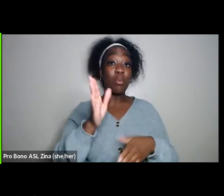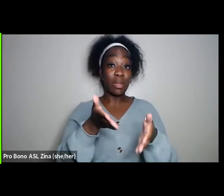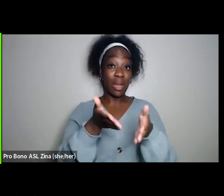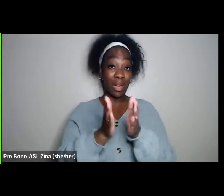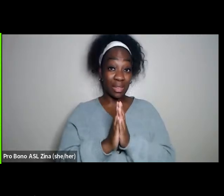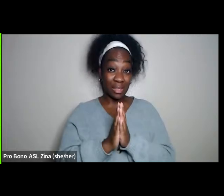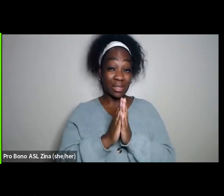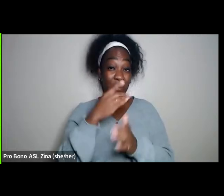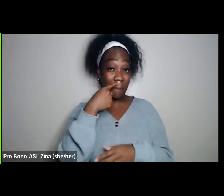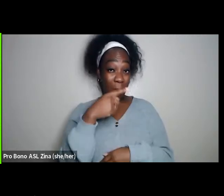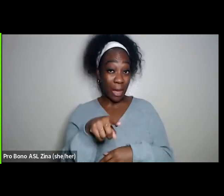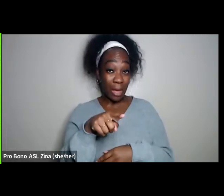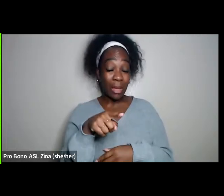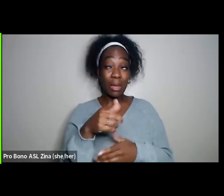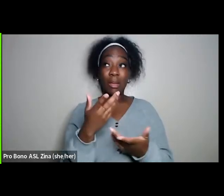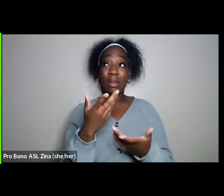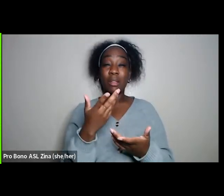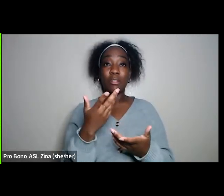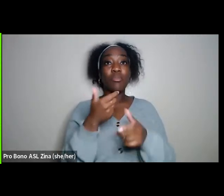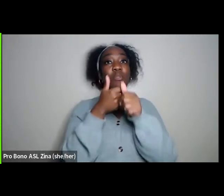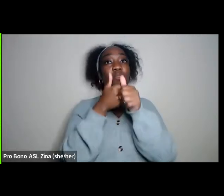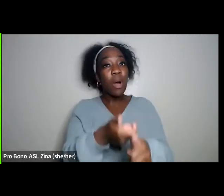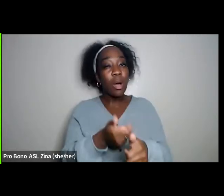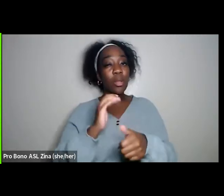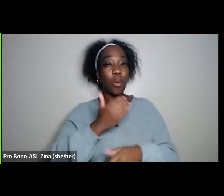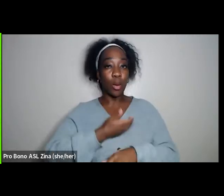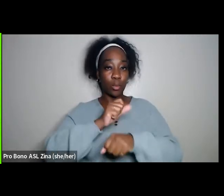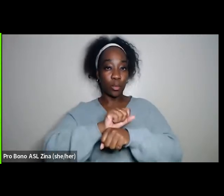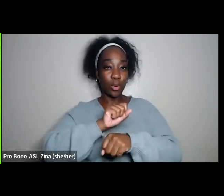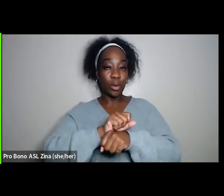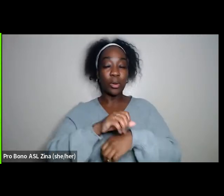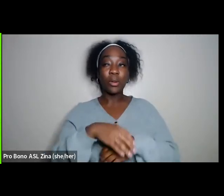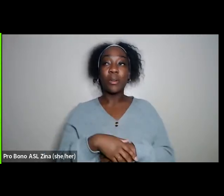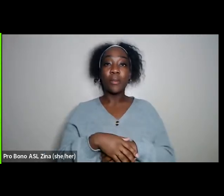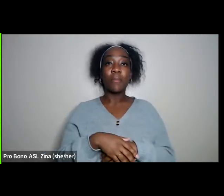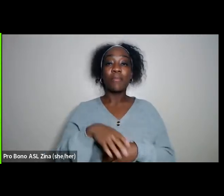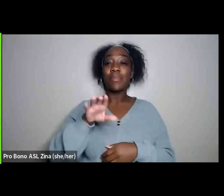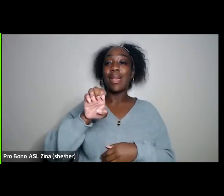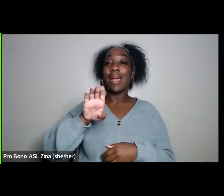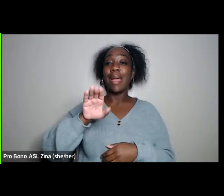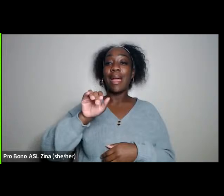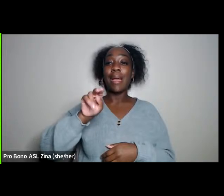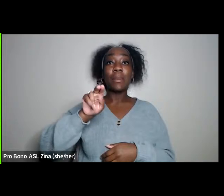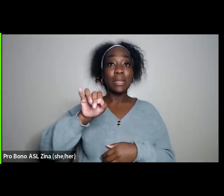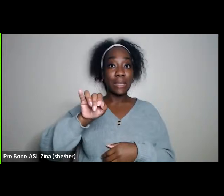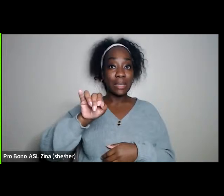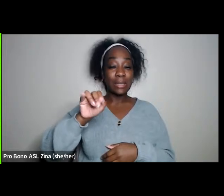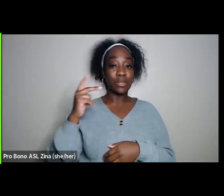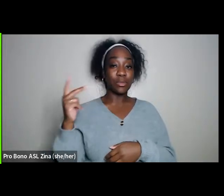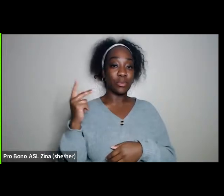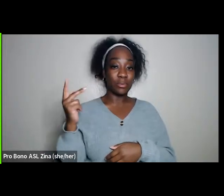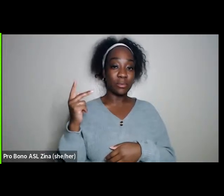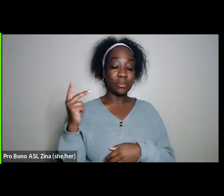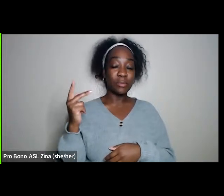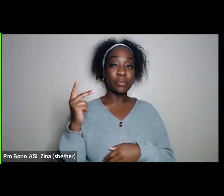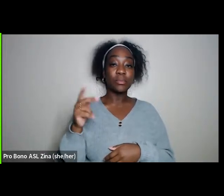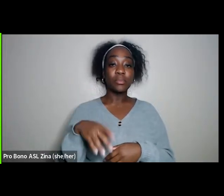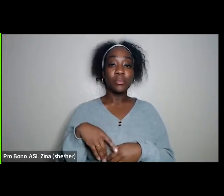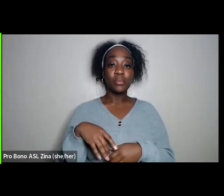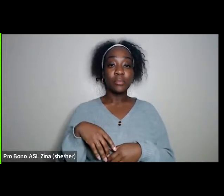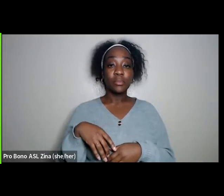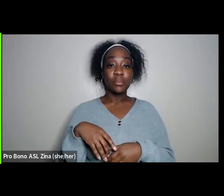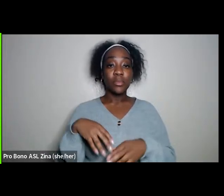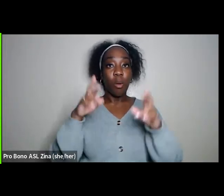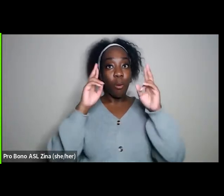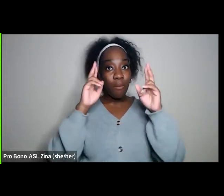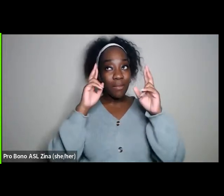that you all follow our work. Ebony and I and hopefully